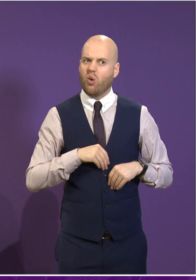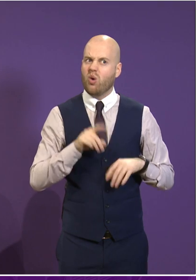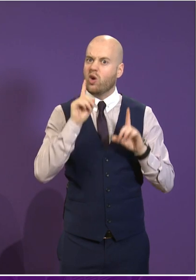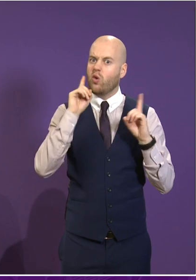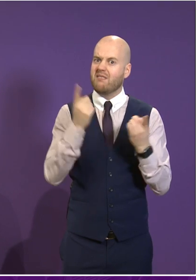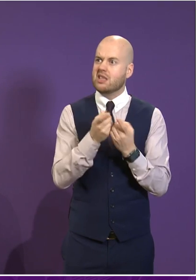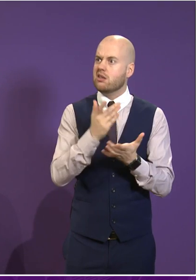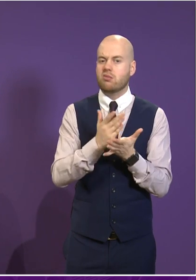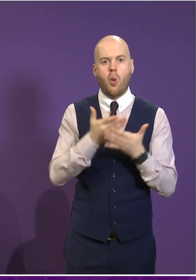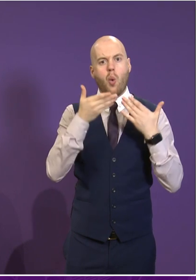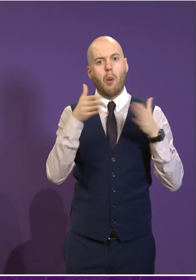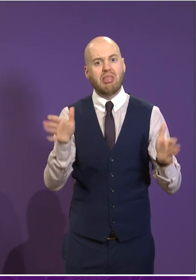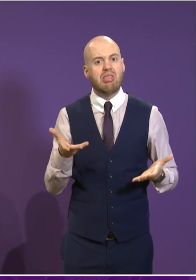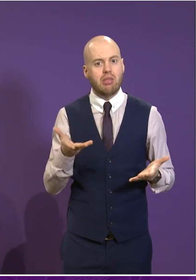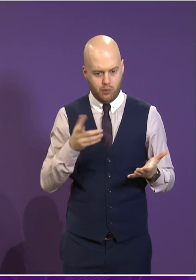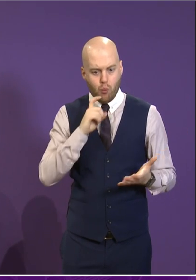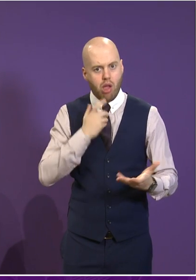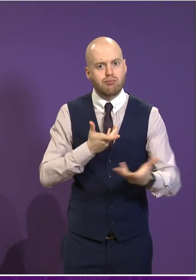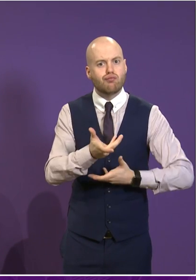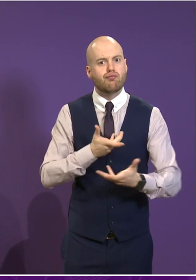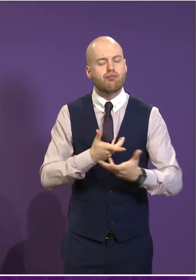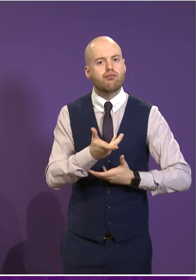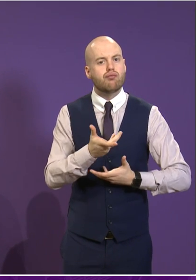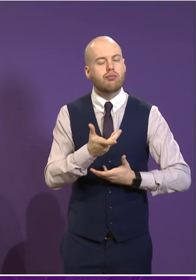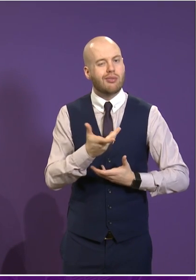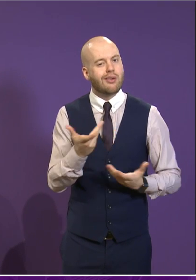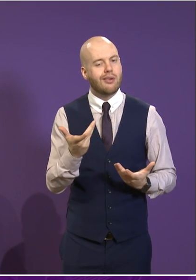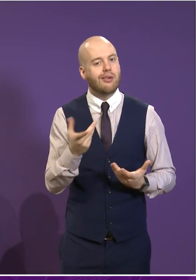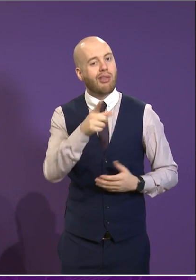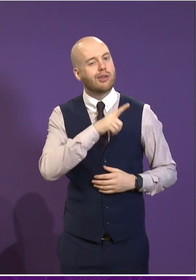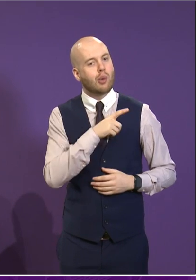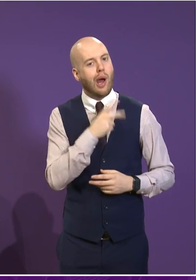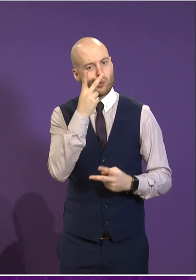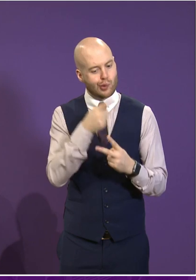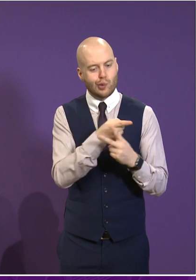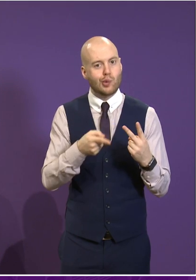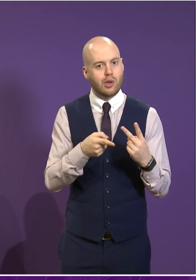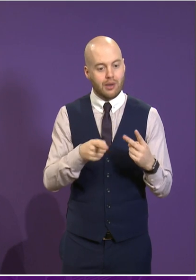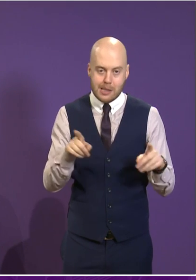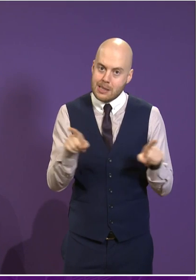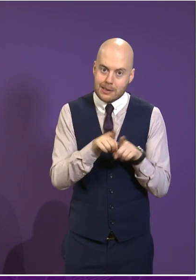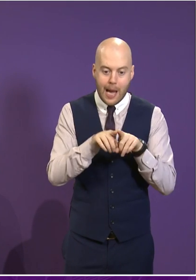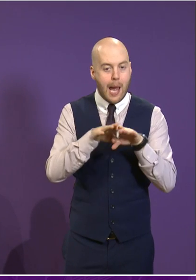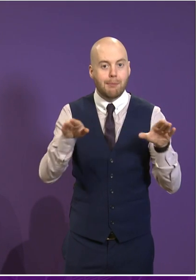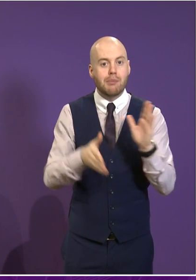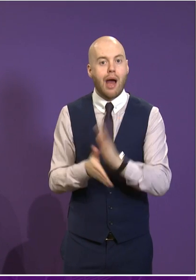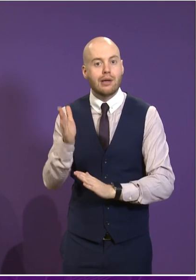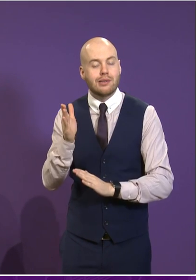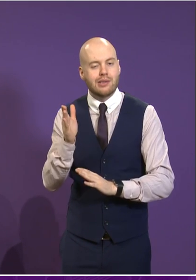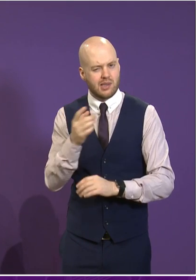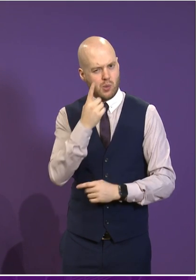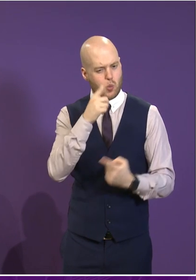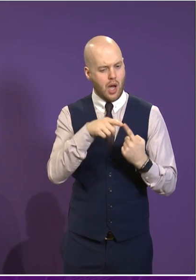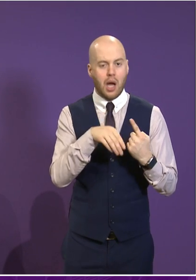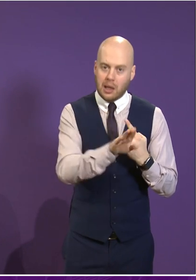So in that case, you might get two students who have exactly the same set of grades, and one gets in and one